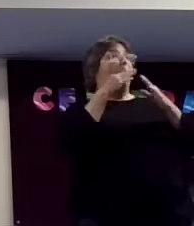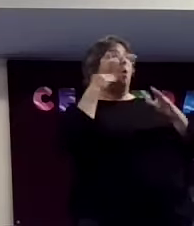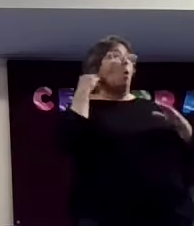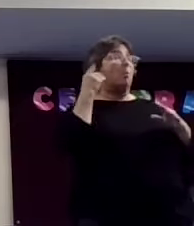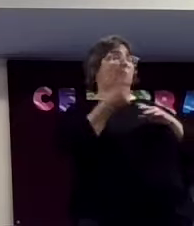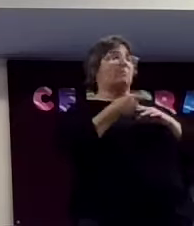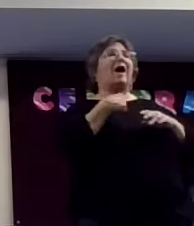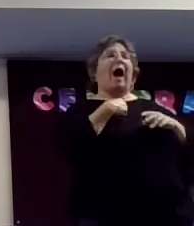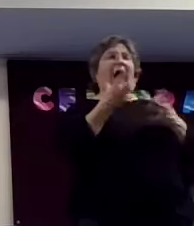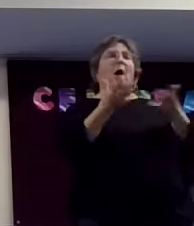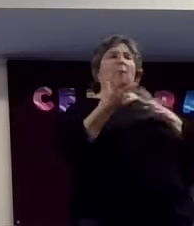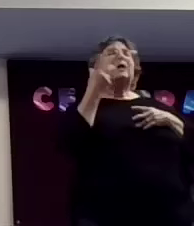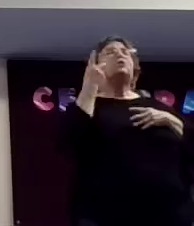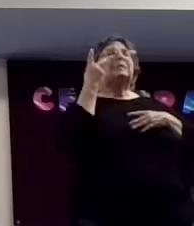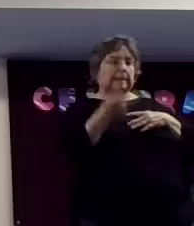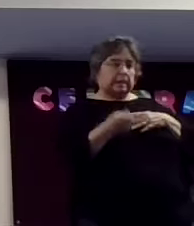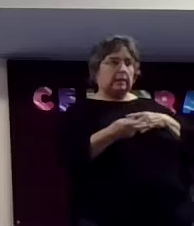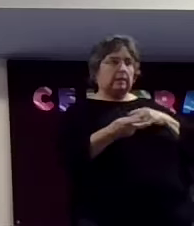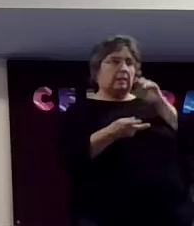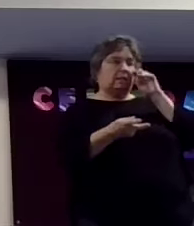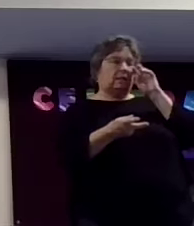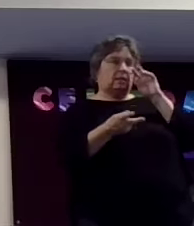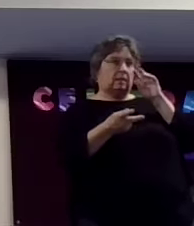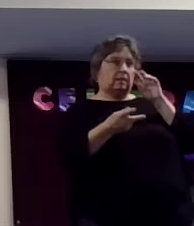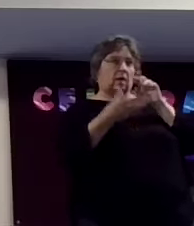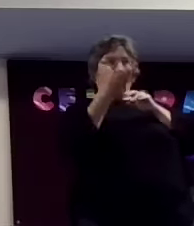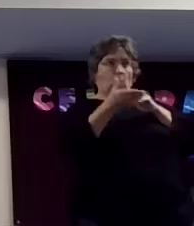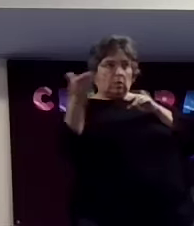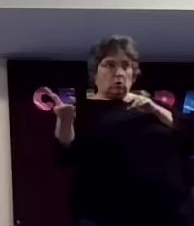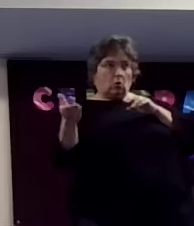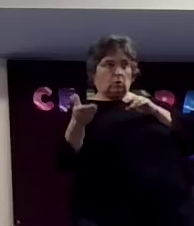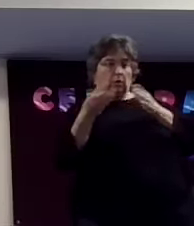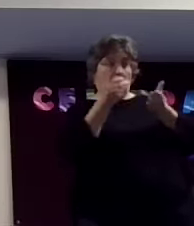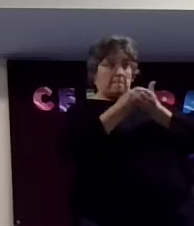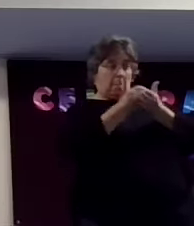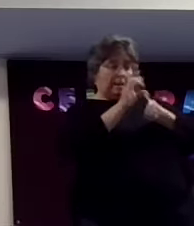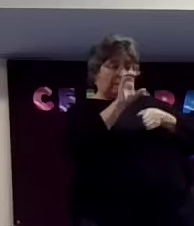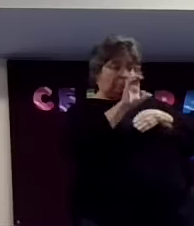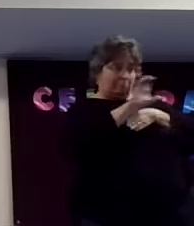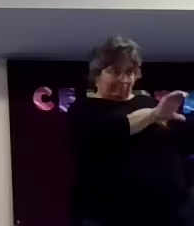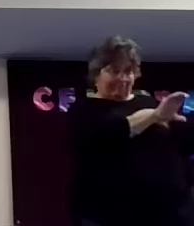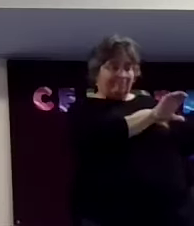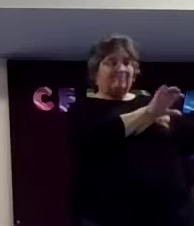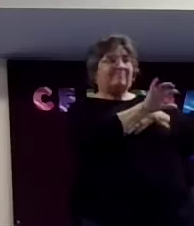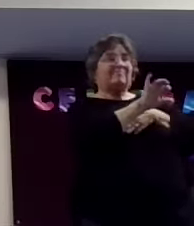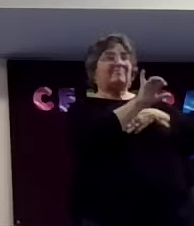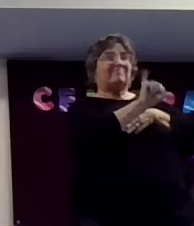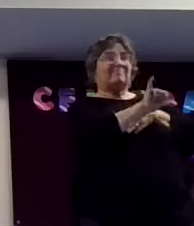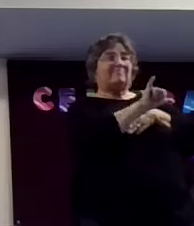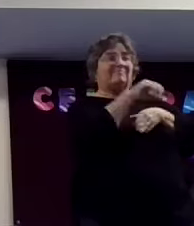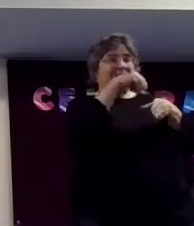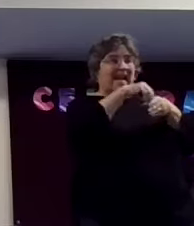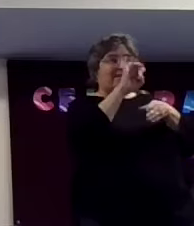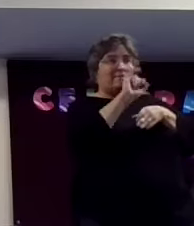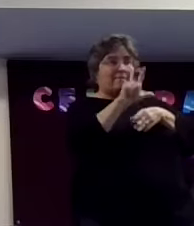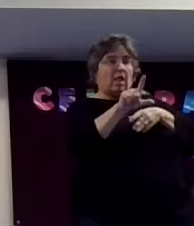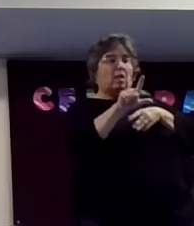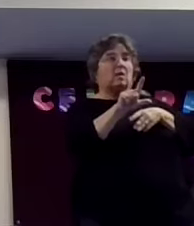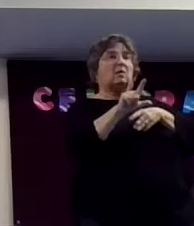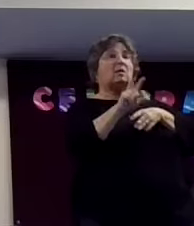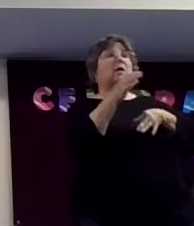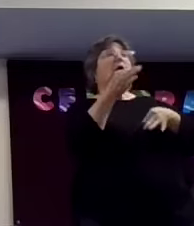would really like to see resources pushed into infill,